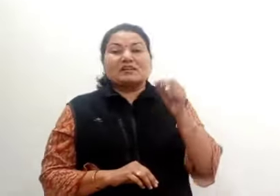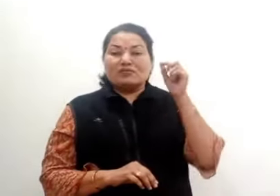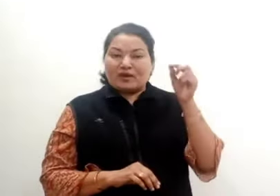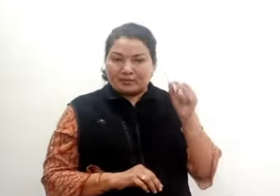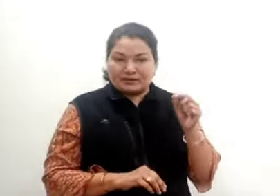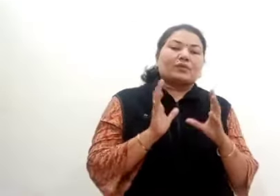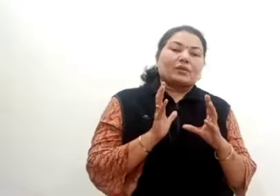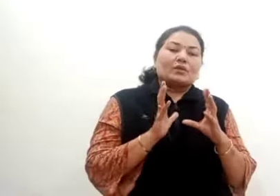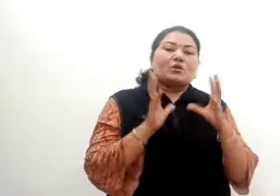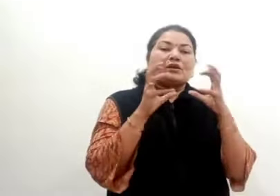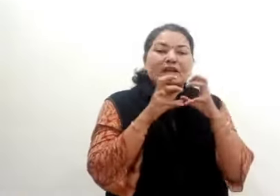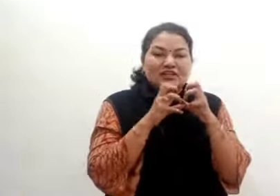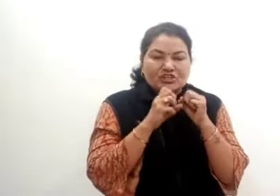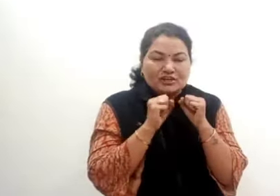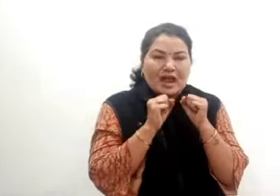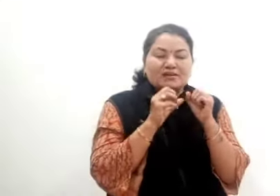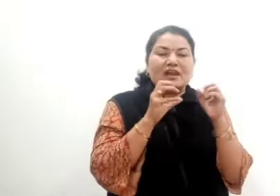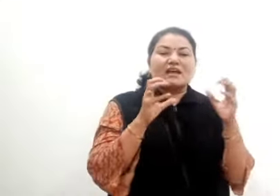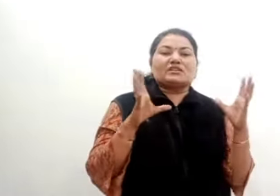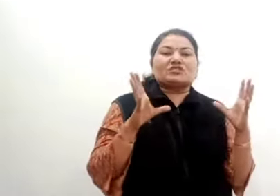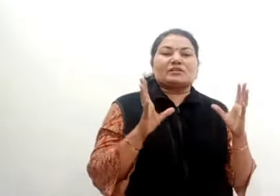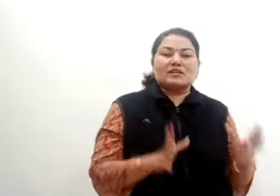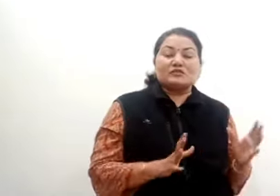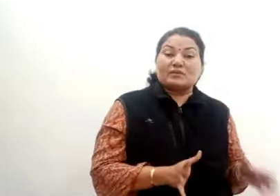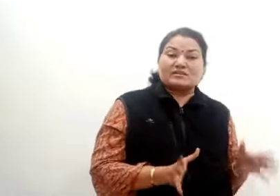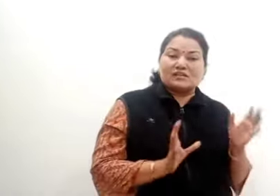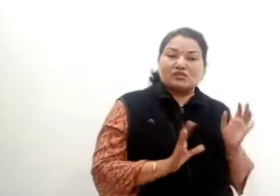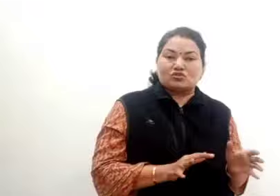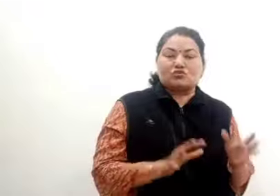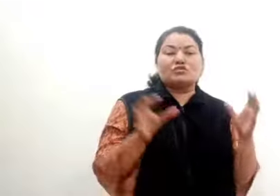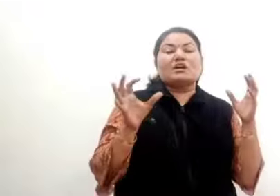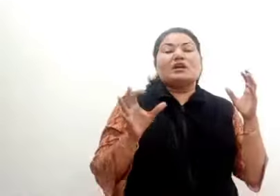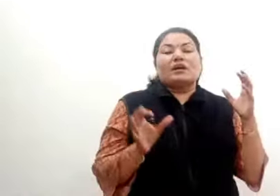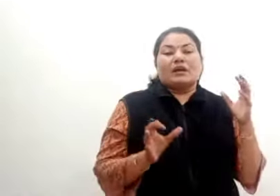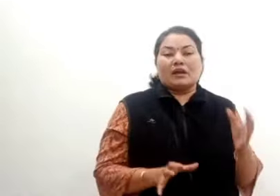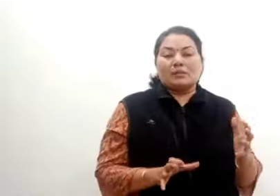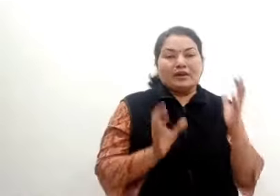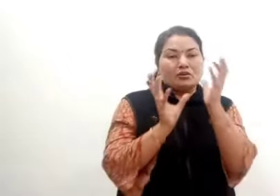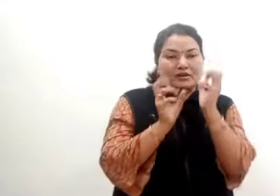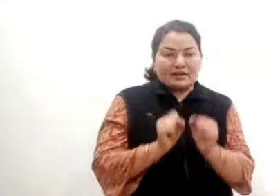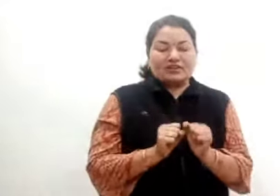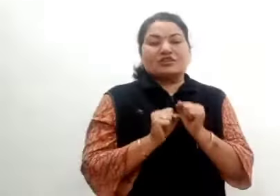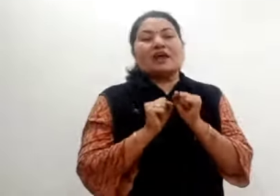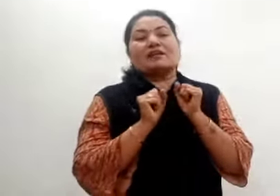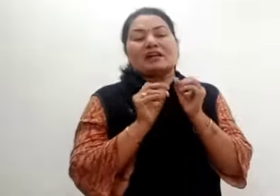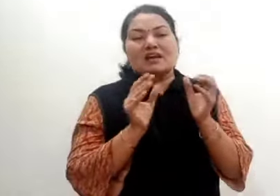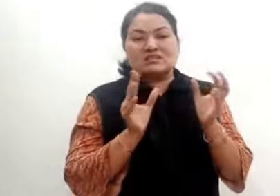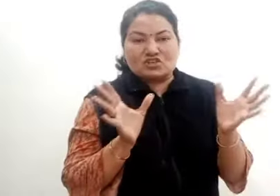Muscle fiber. Contraction and relaxation. These muscle tissues help in contraction and